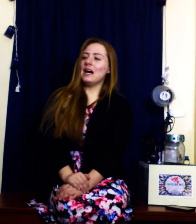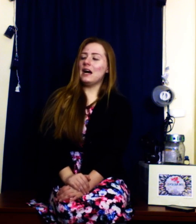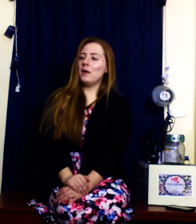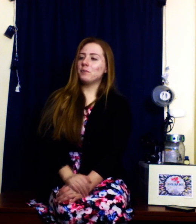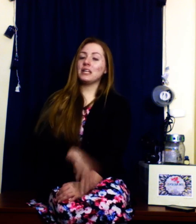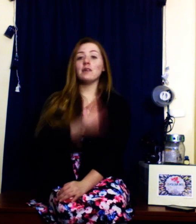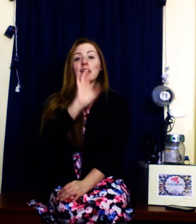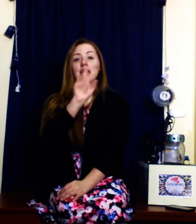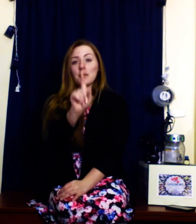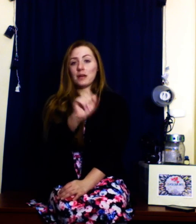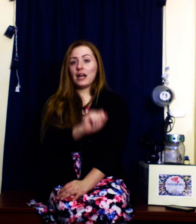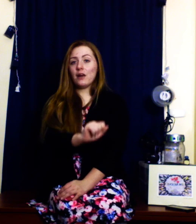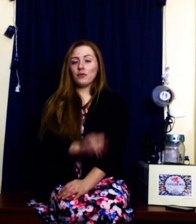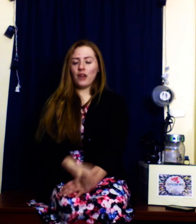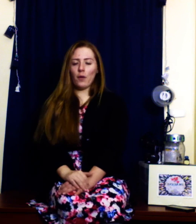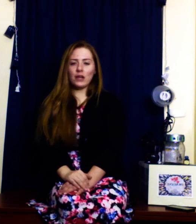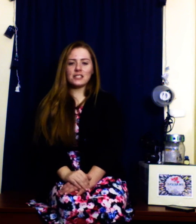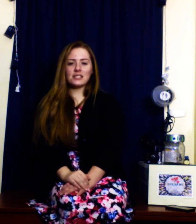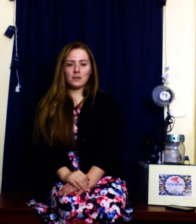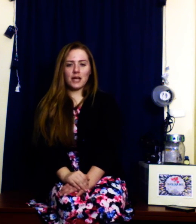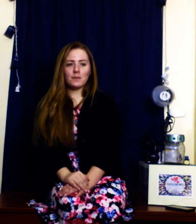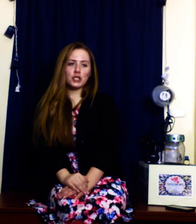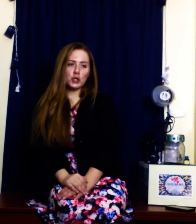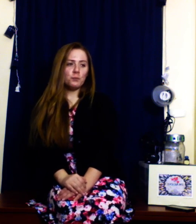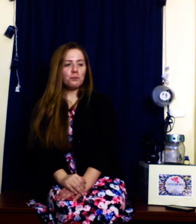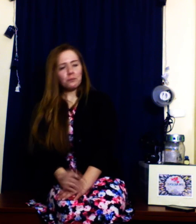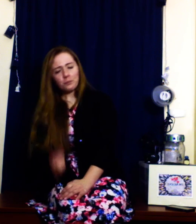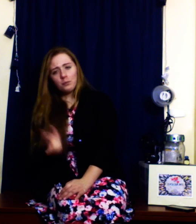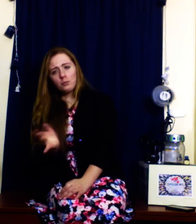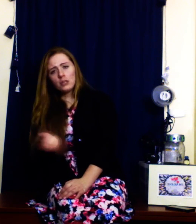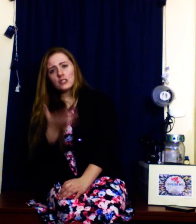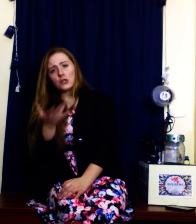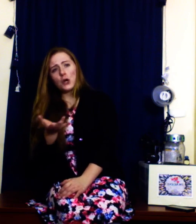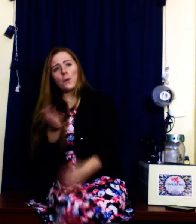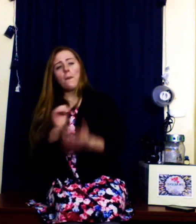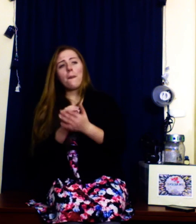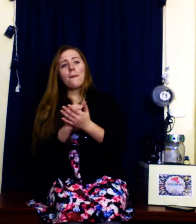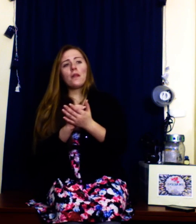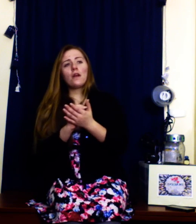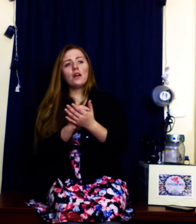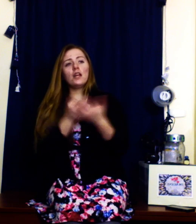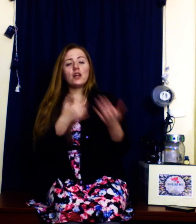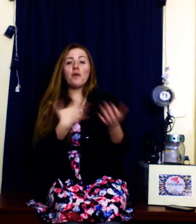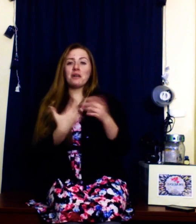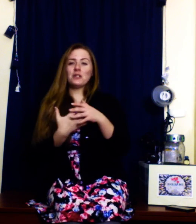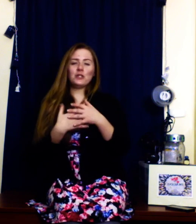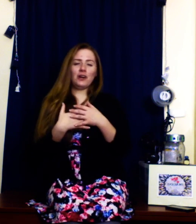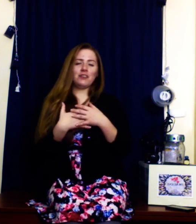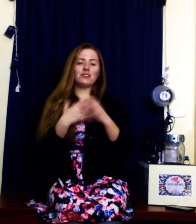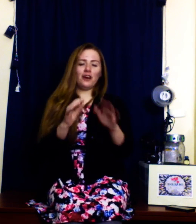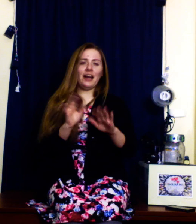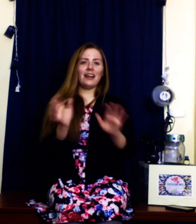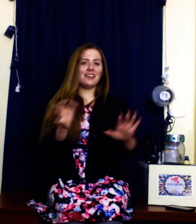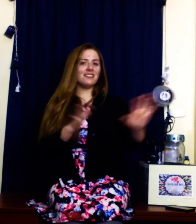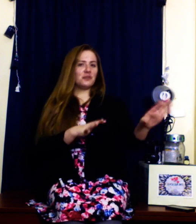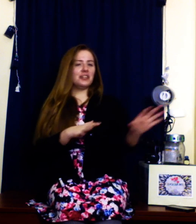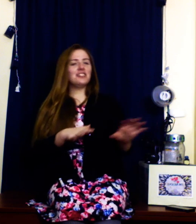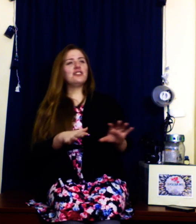But anyway, keep an eye out for that one sometime soon. So going back to the song, sorry, I get really